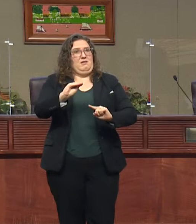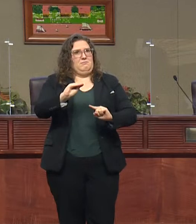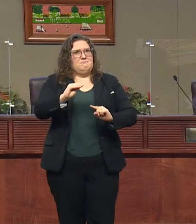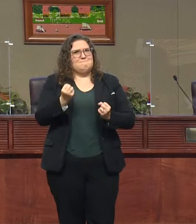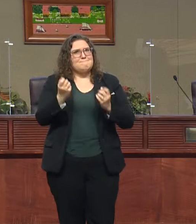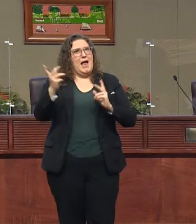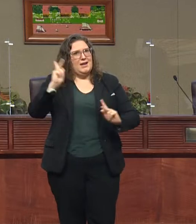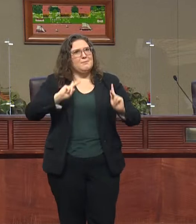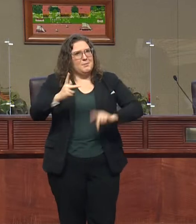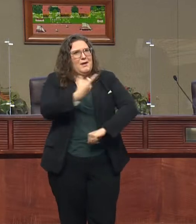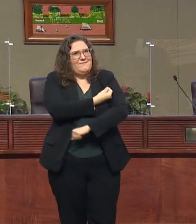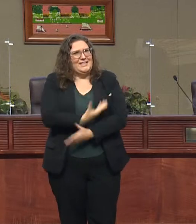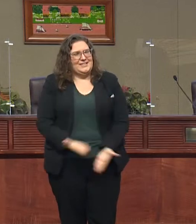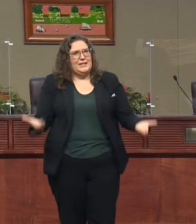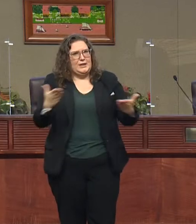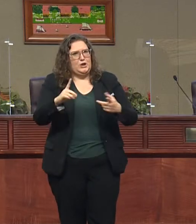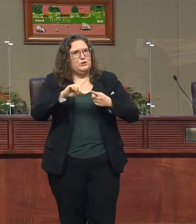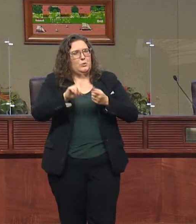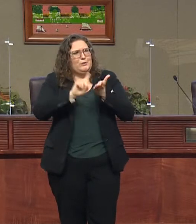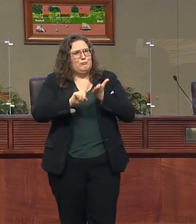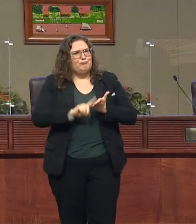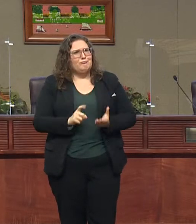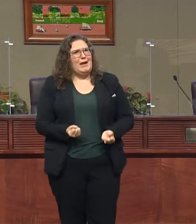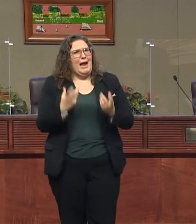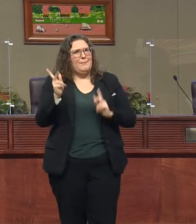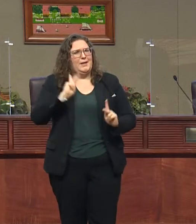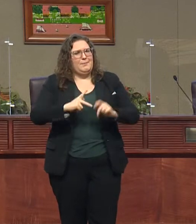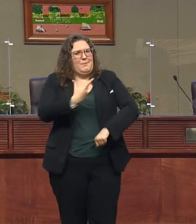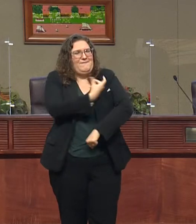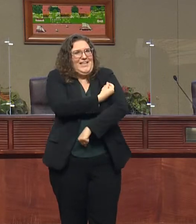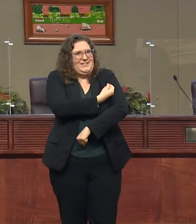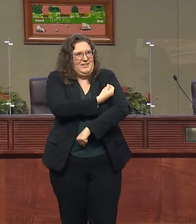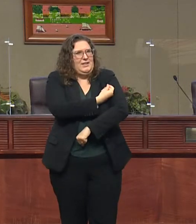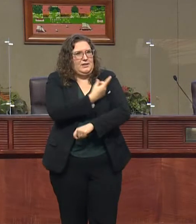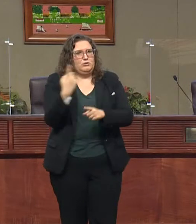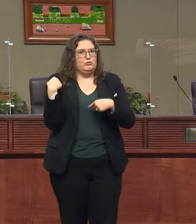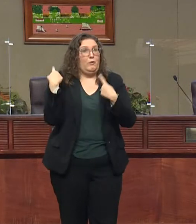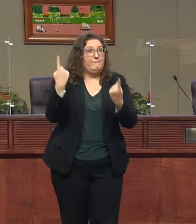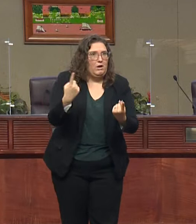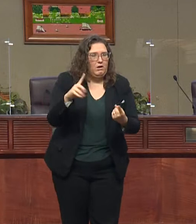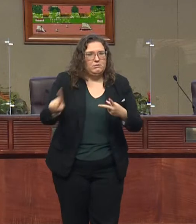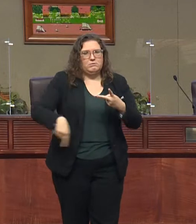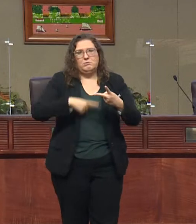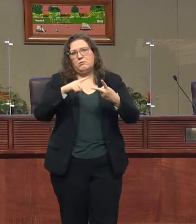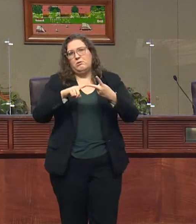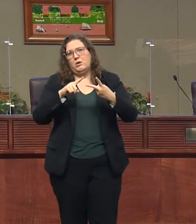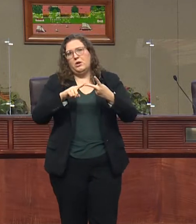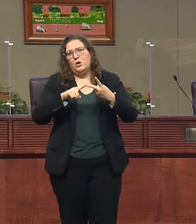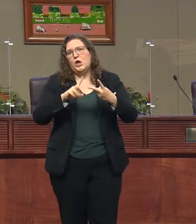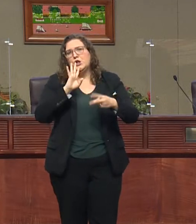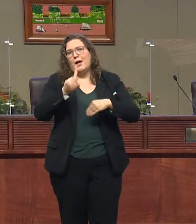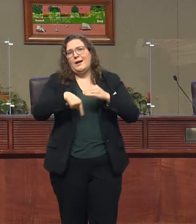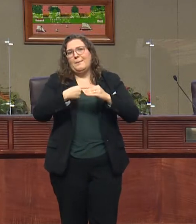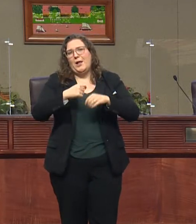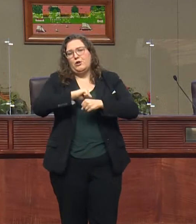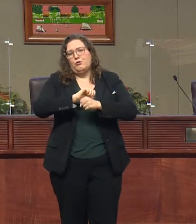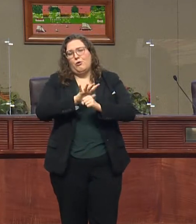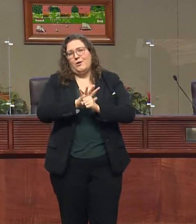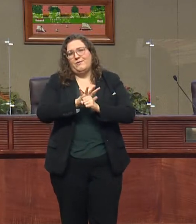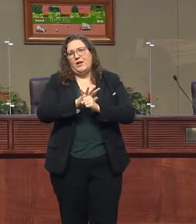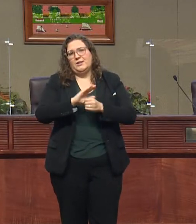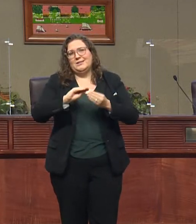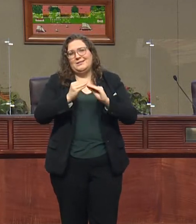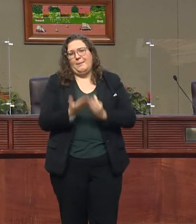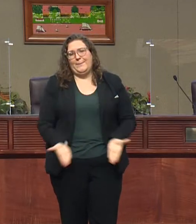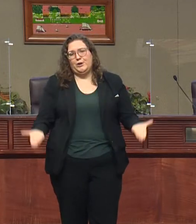Number two, we were looking at the infection rate within our community. And so we monitor all of those